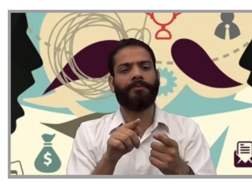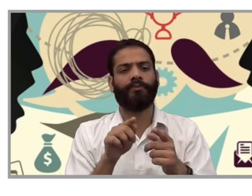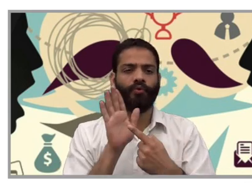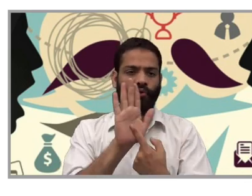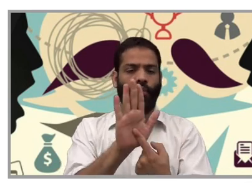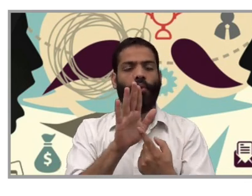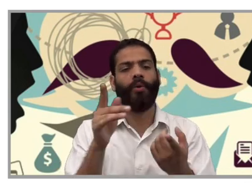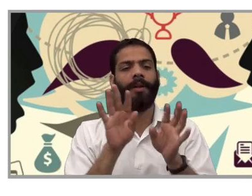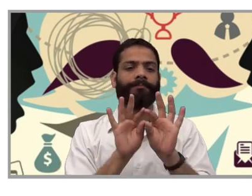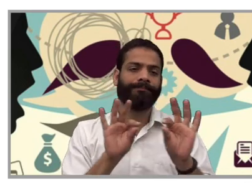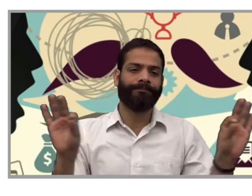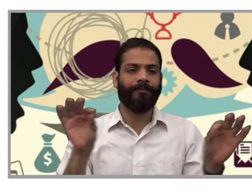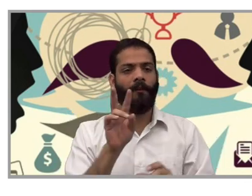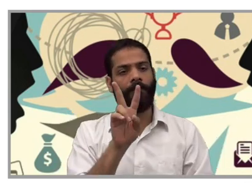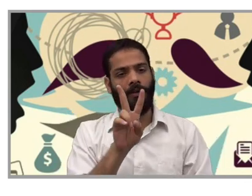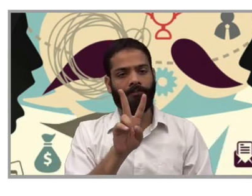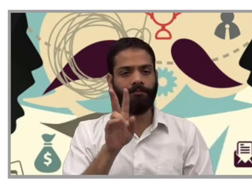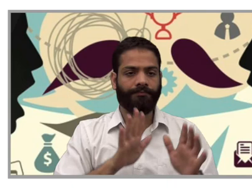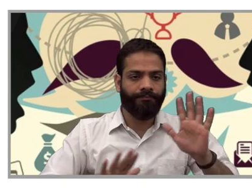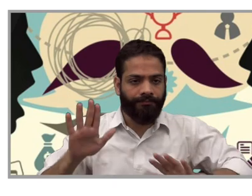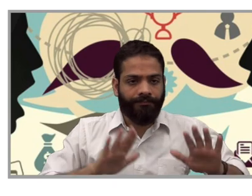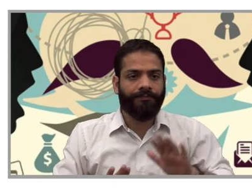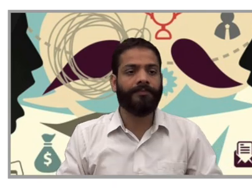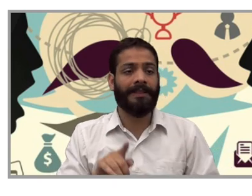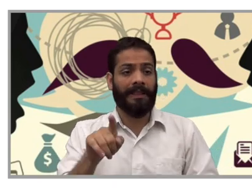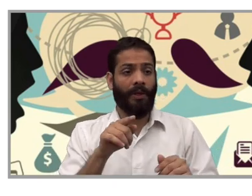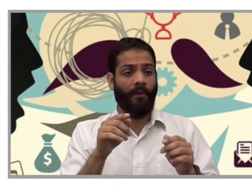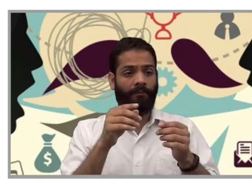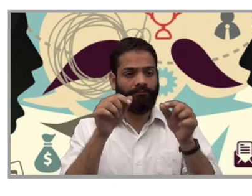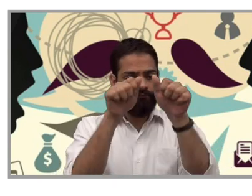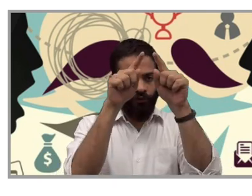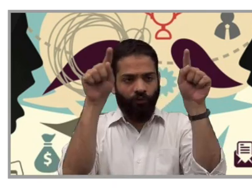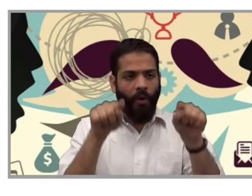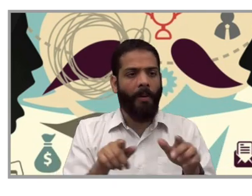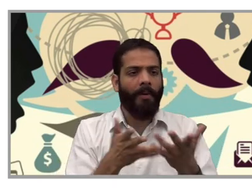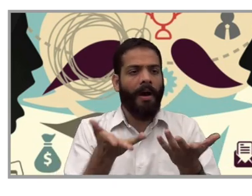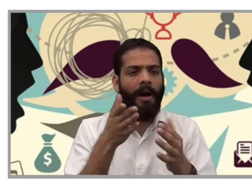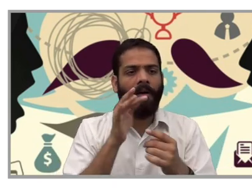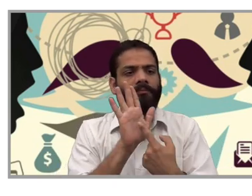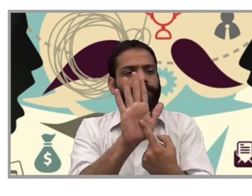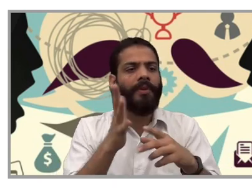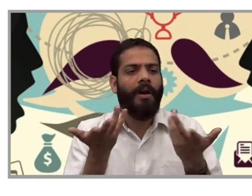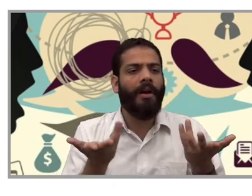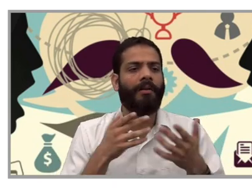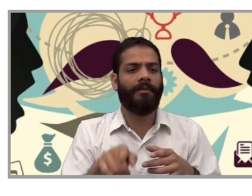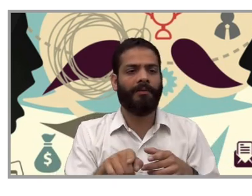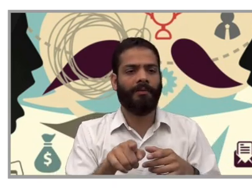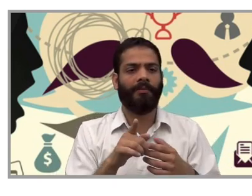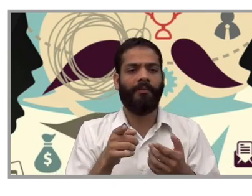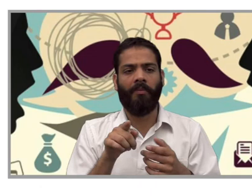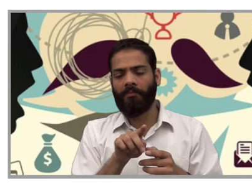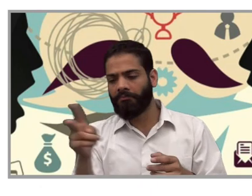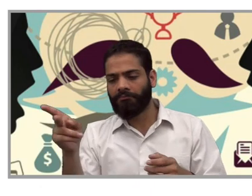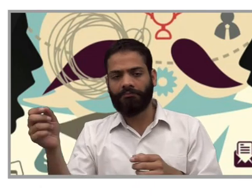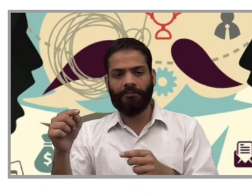plain verbs.